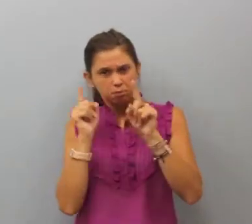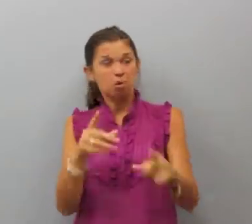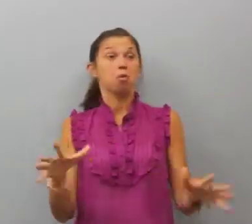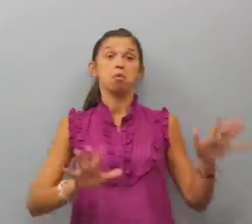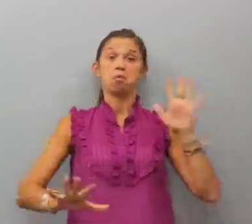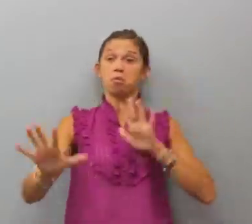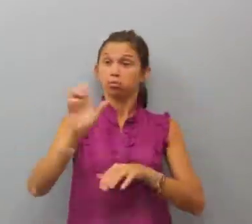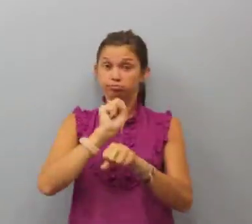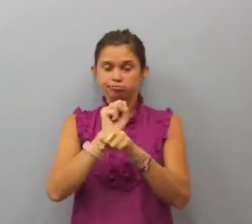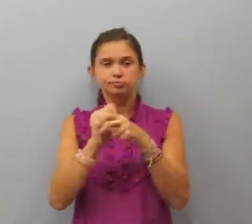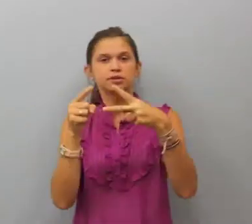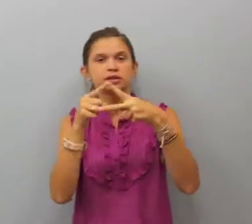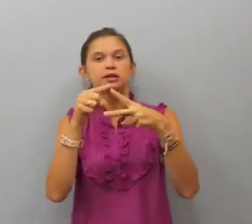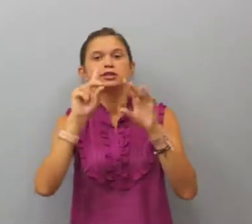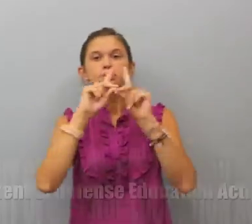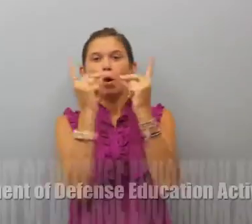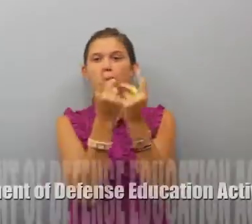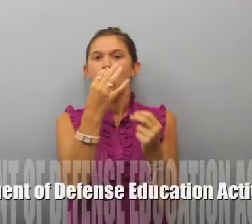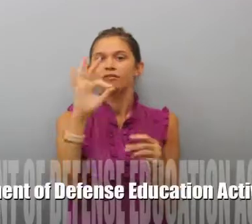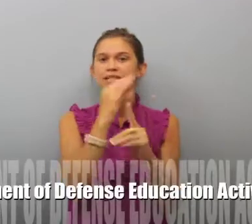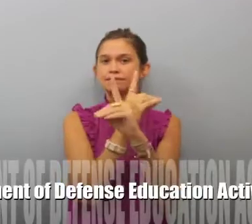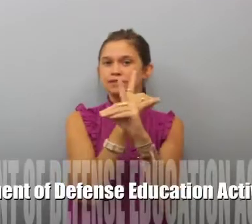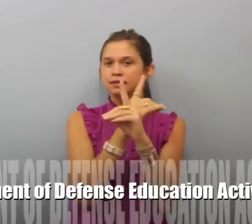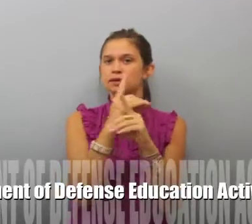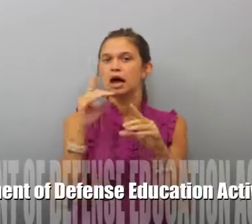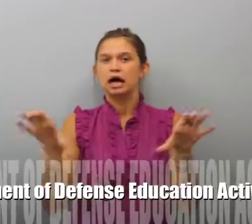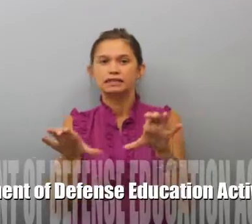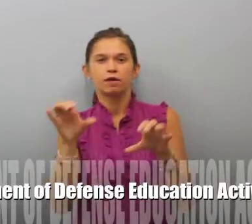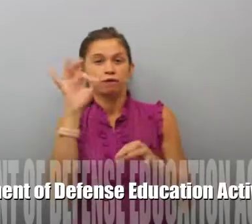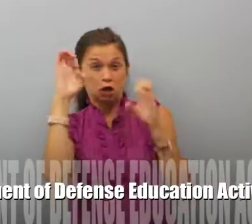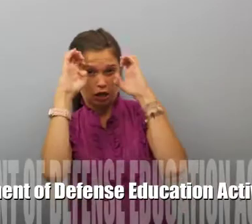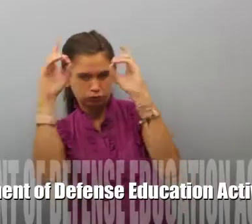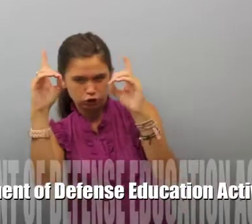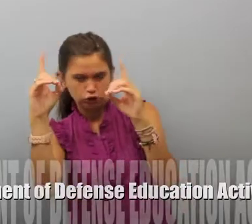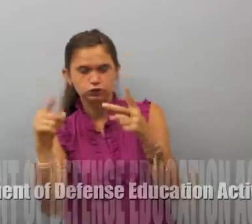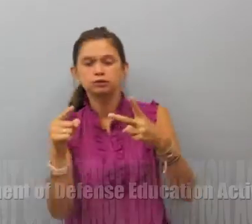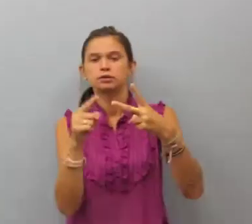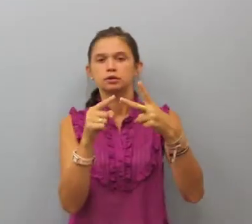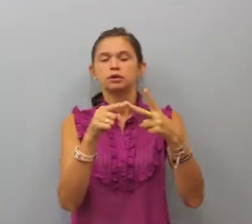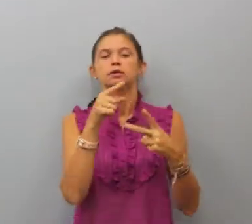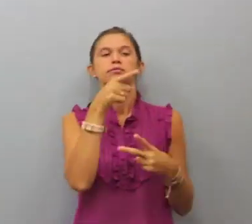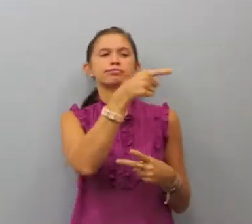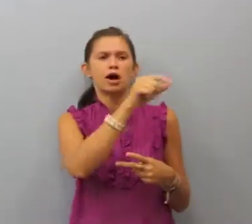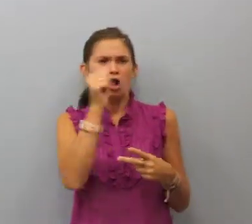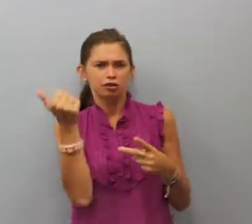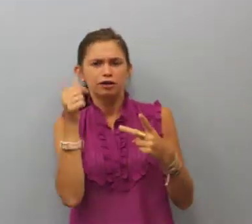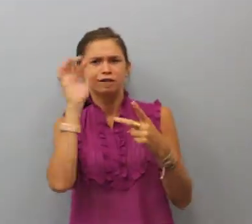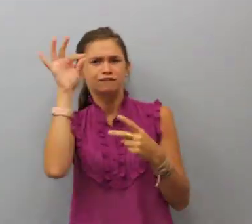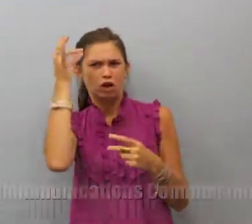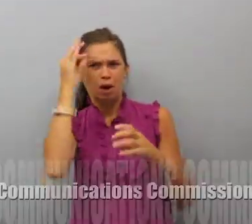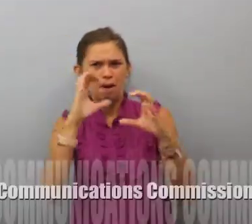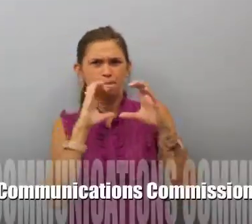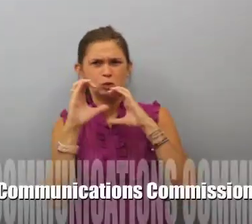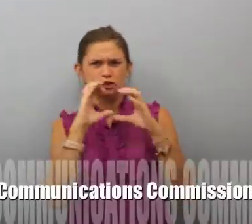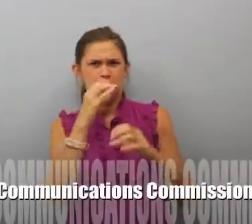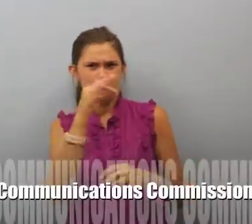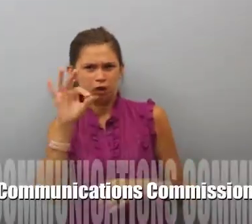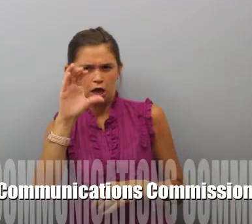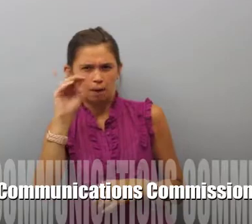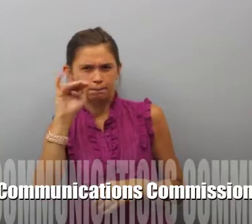have been amazing to work in DC. He worked at the Department of Defense and Education, as well as at the